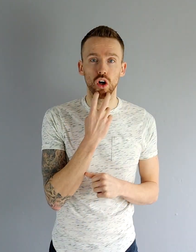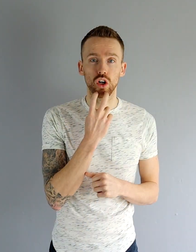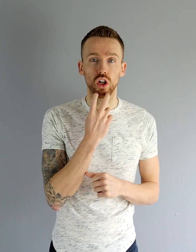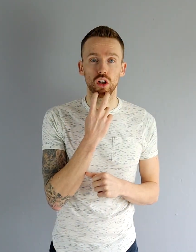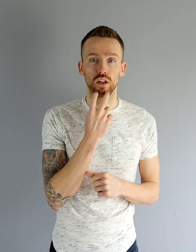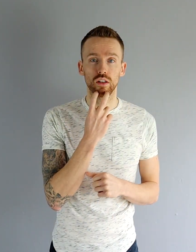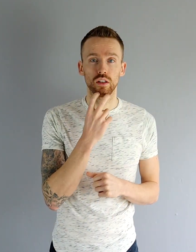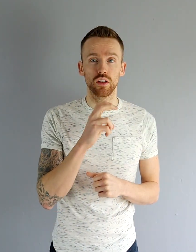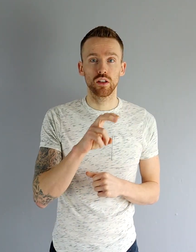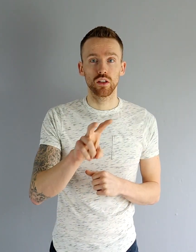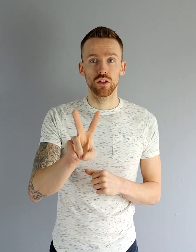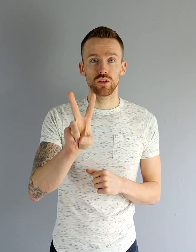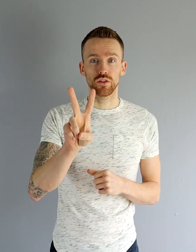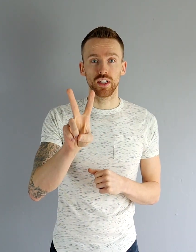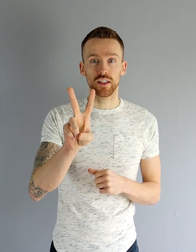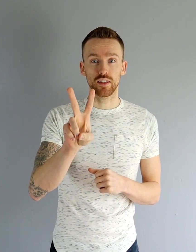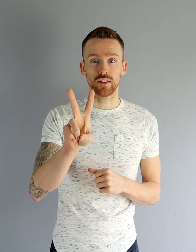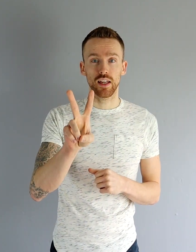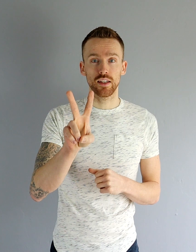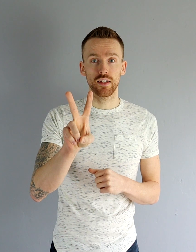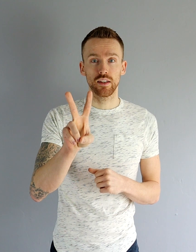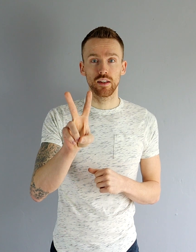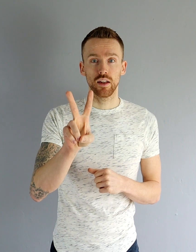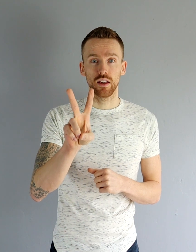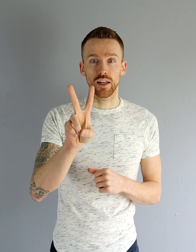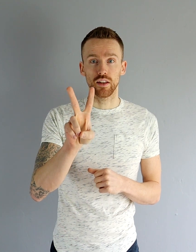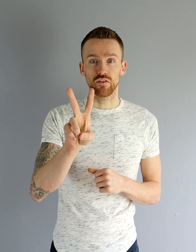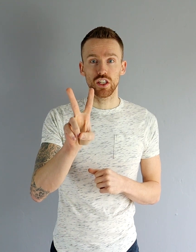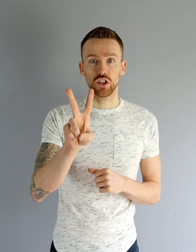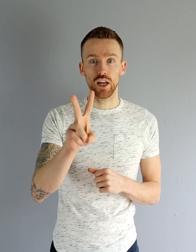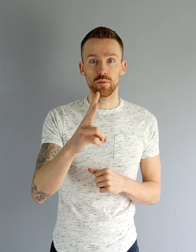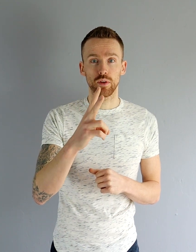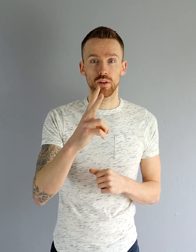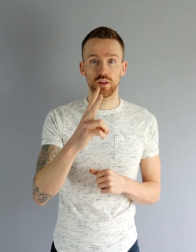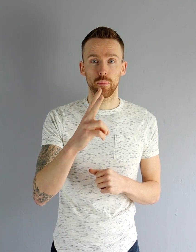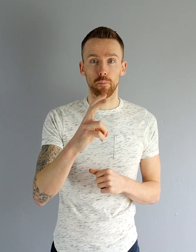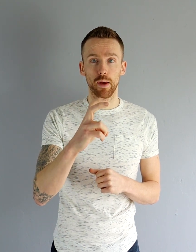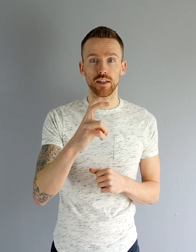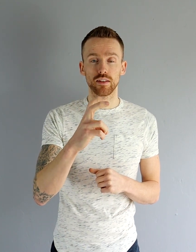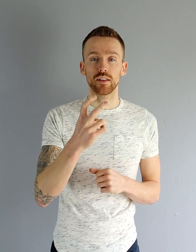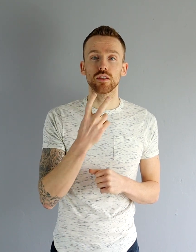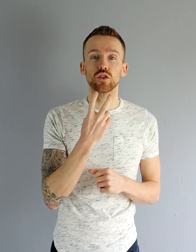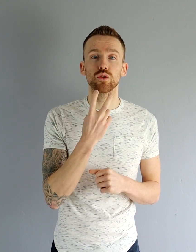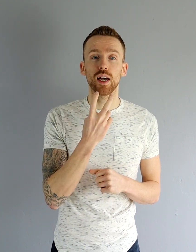Uncle. Two fingers extended in the V shape, bent, two taps